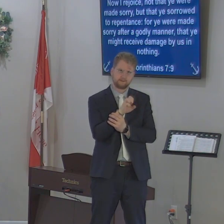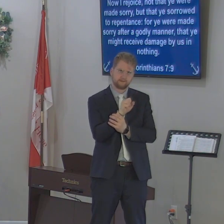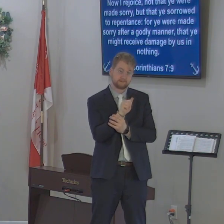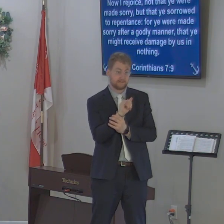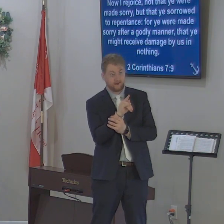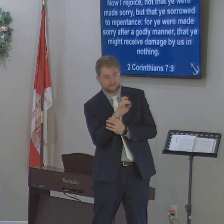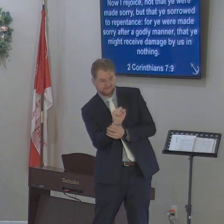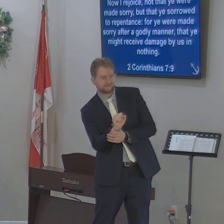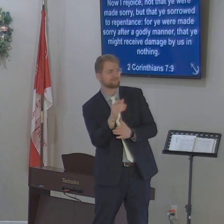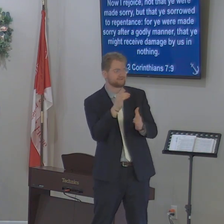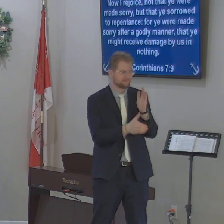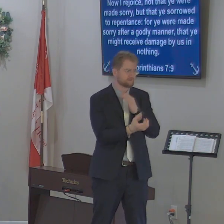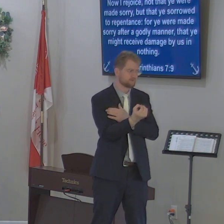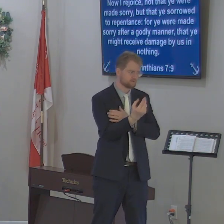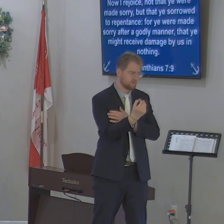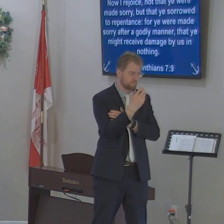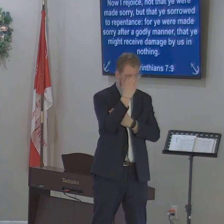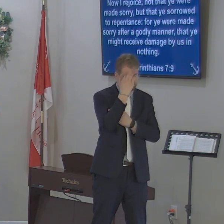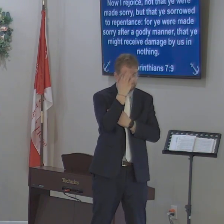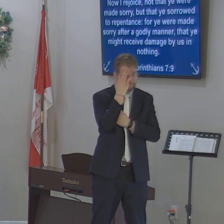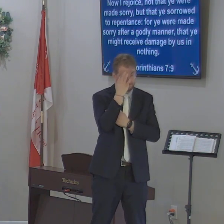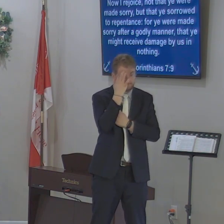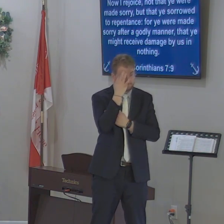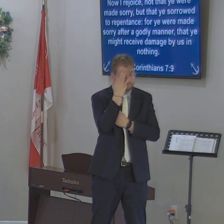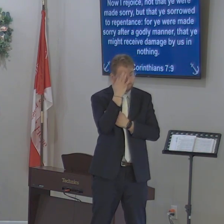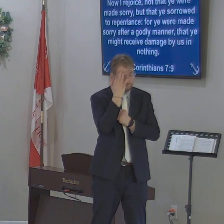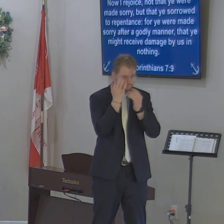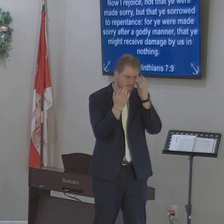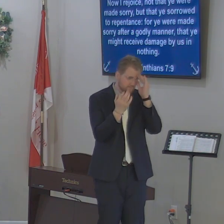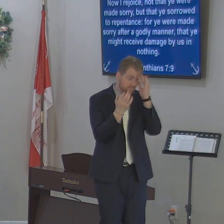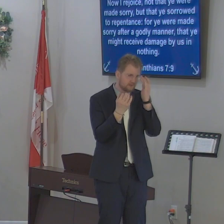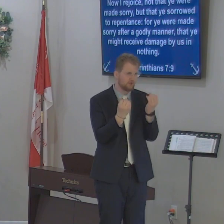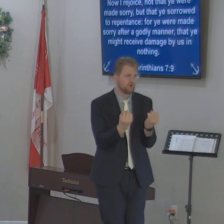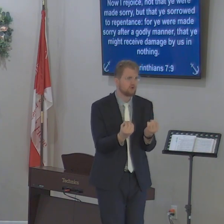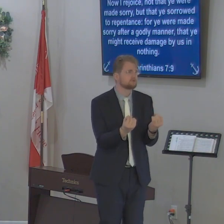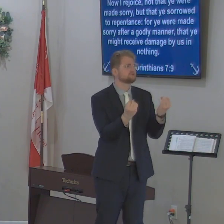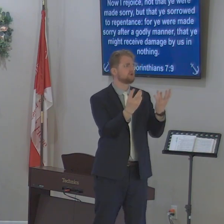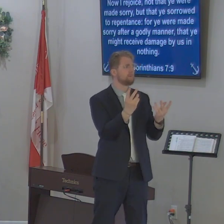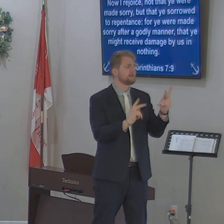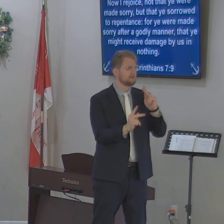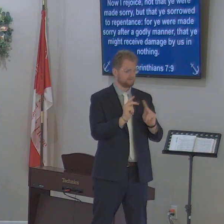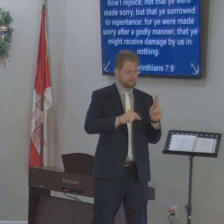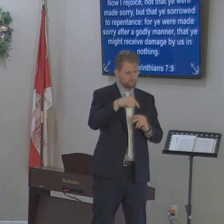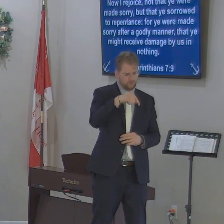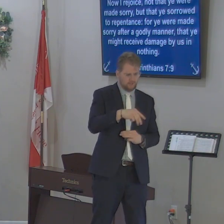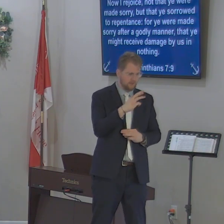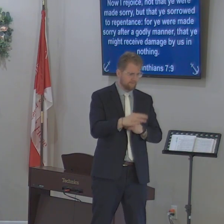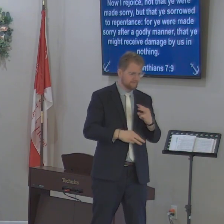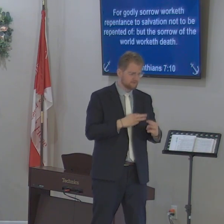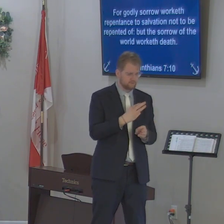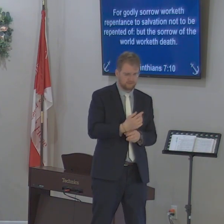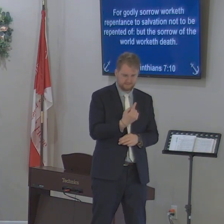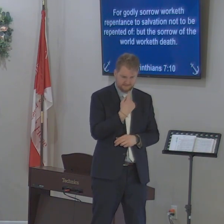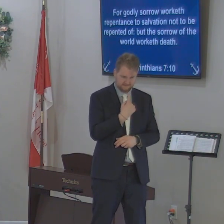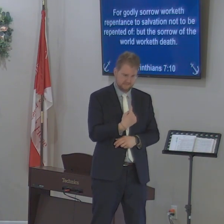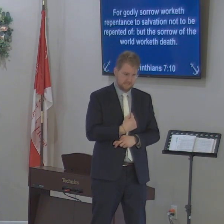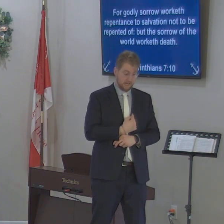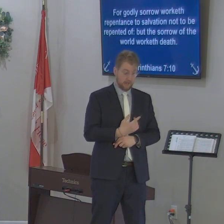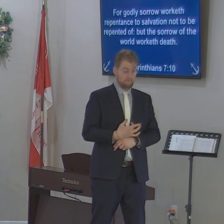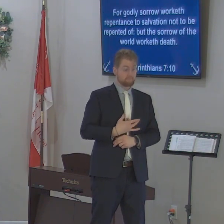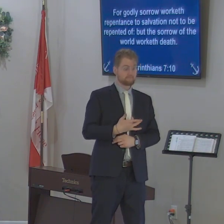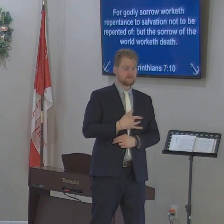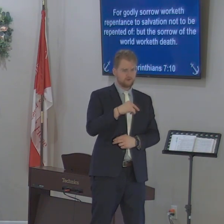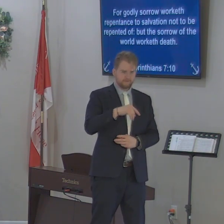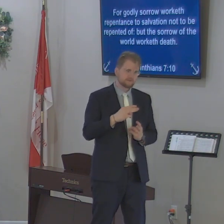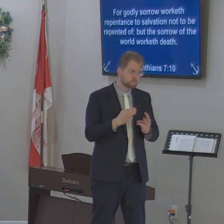obviously passionate. There's too many people in this world that say, I feel this way. Or too many people in this world that said, God is all